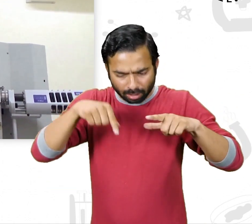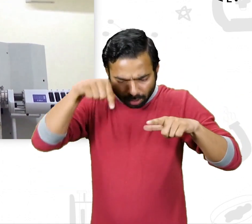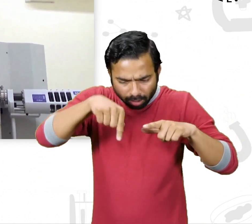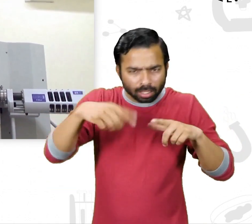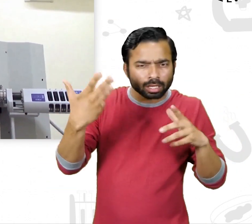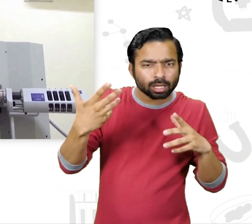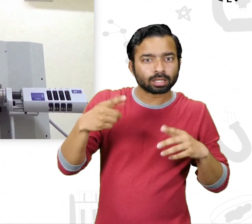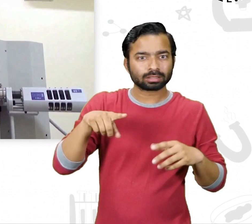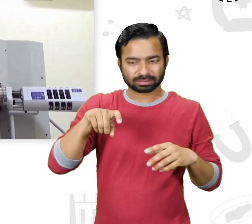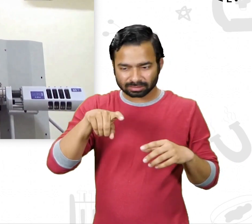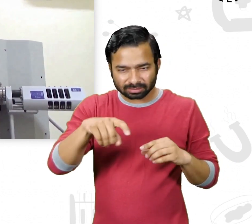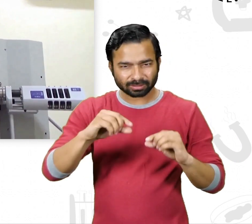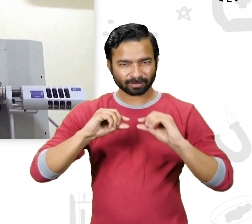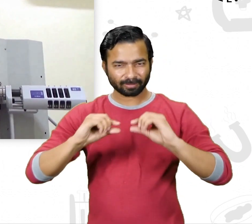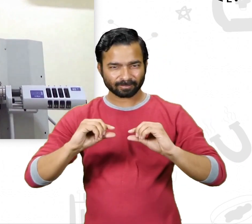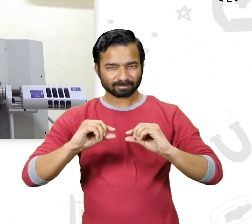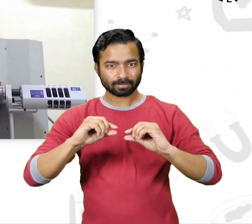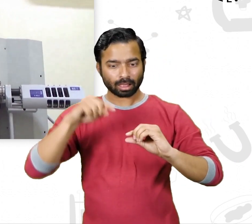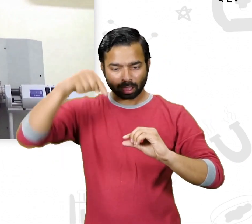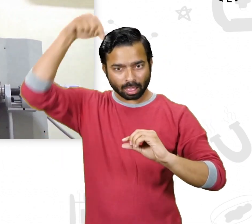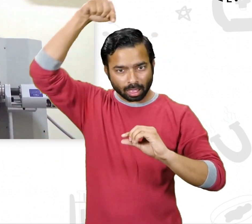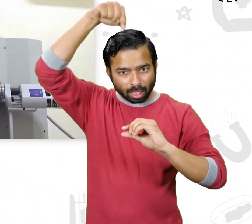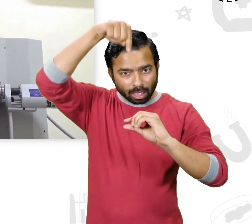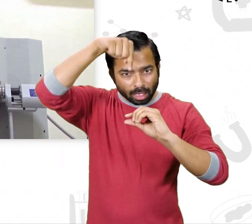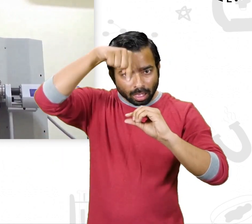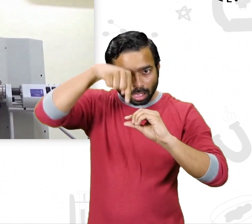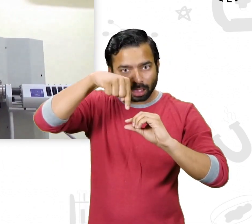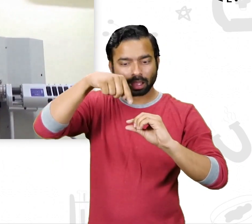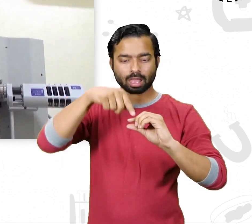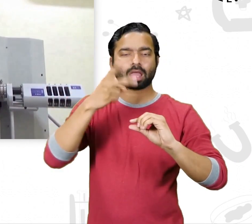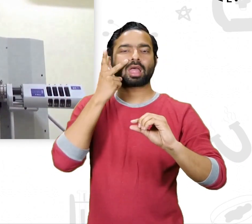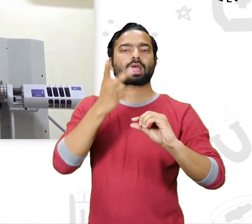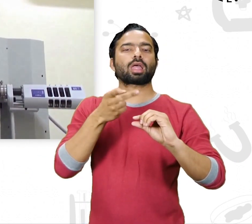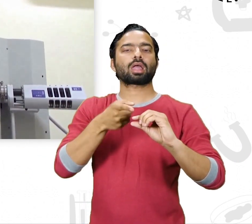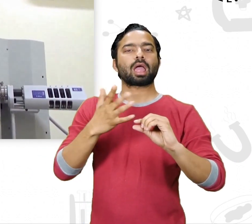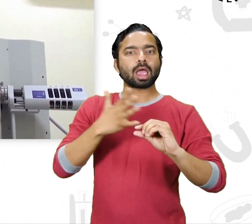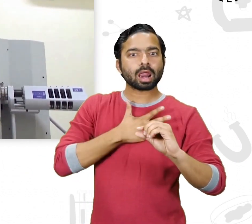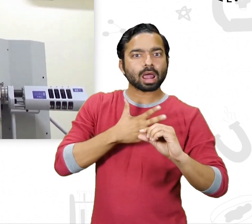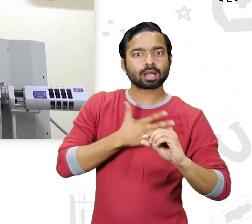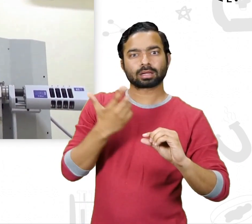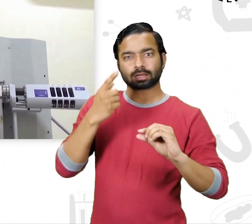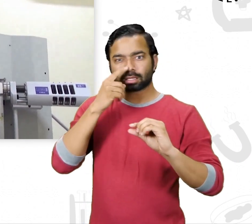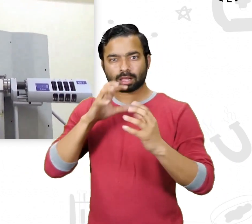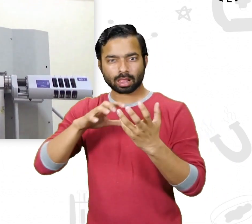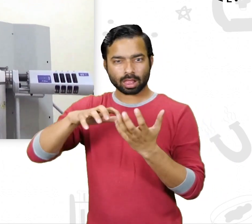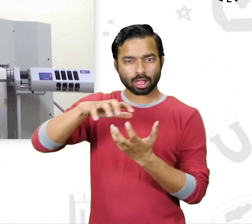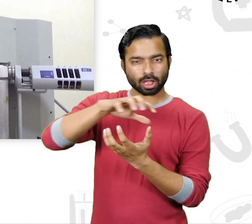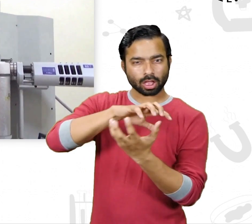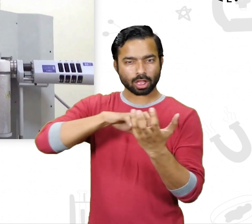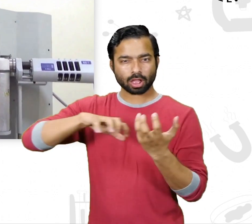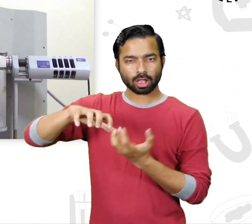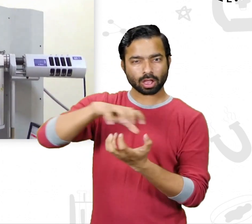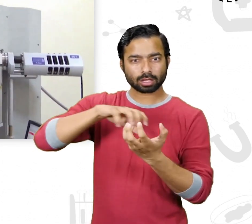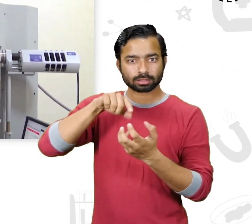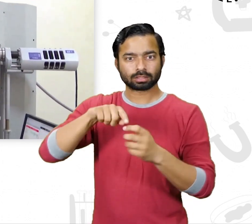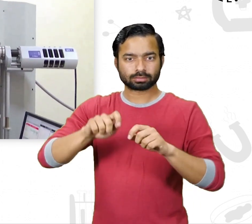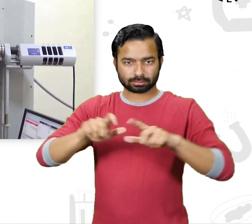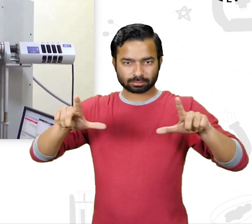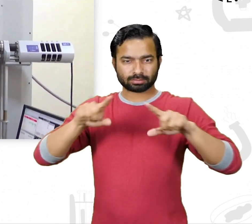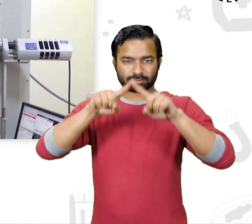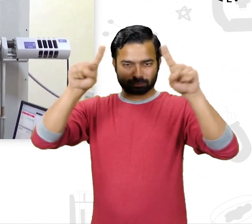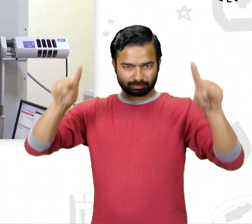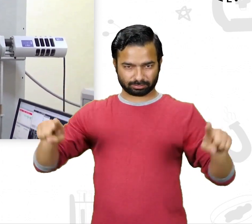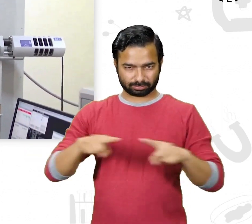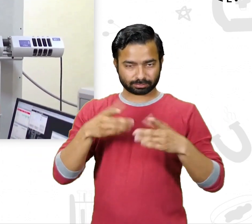It passes through different electromagnetic lenses and it falls into the samples, and